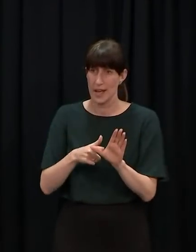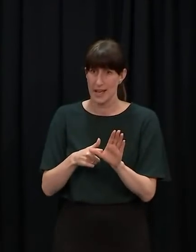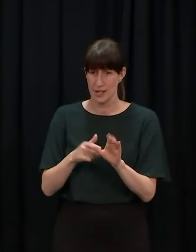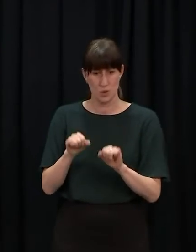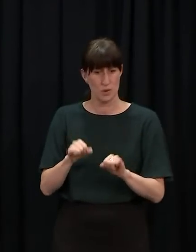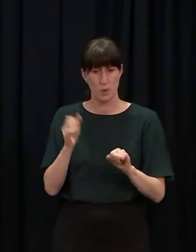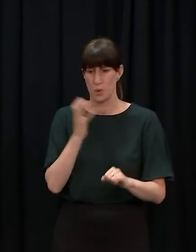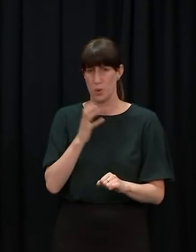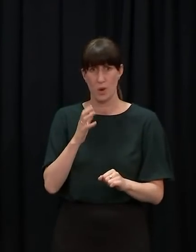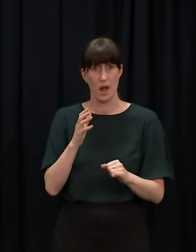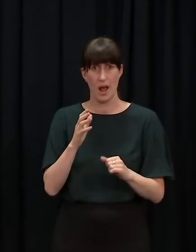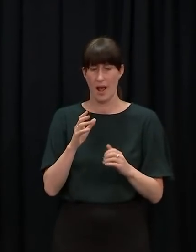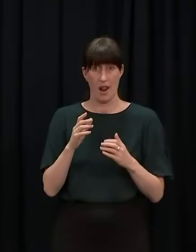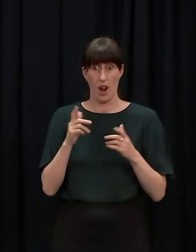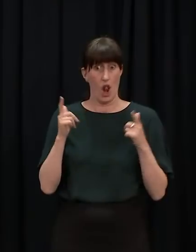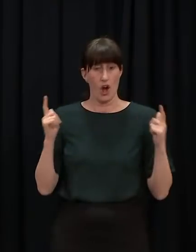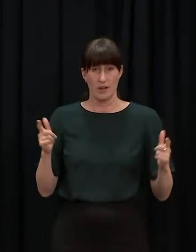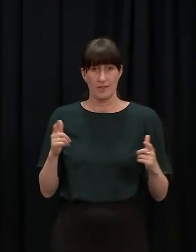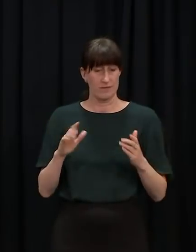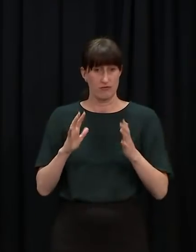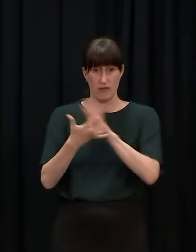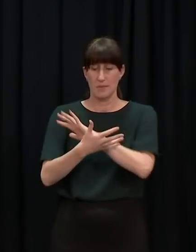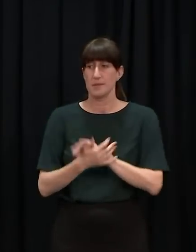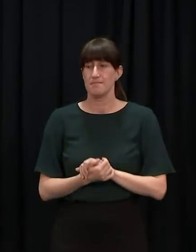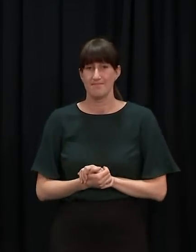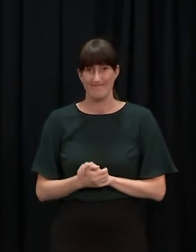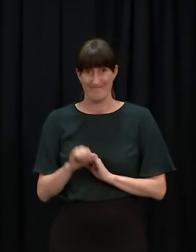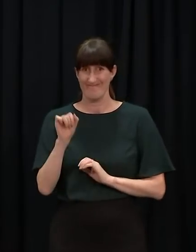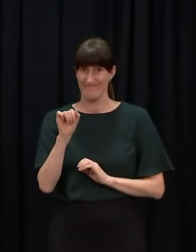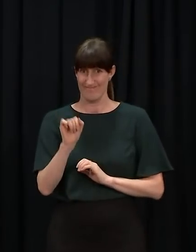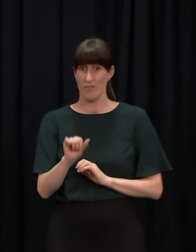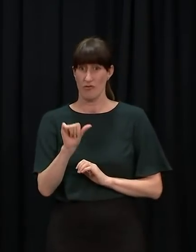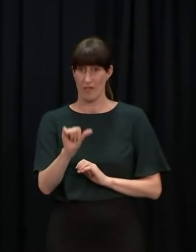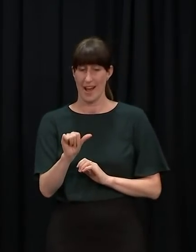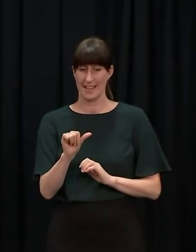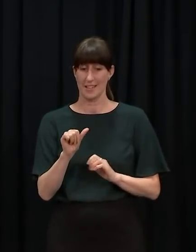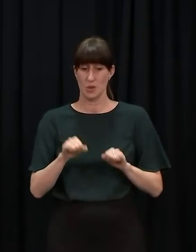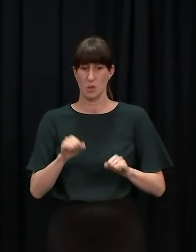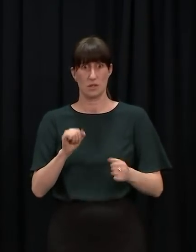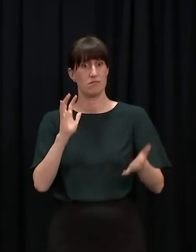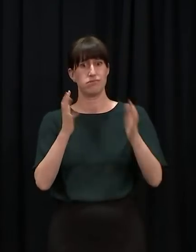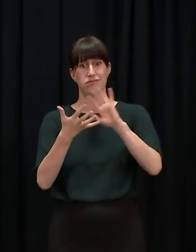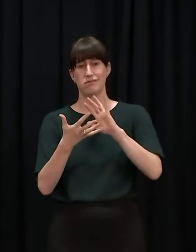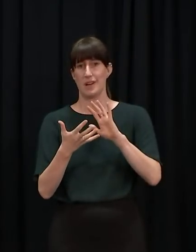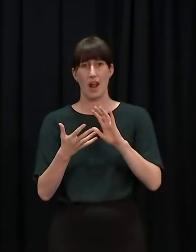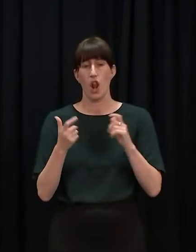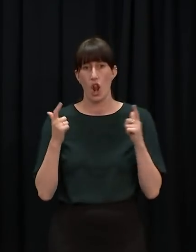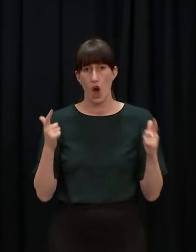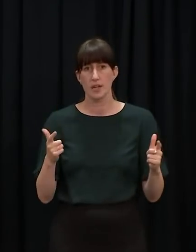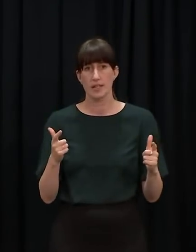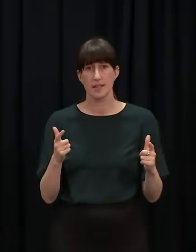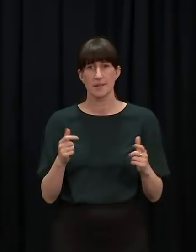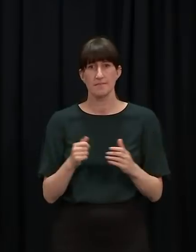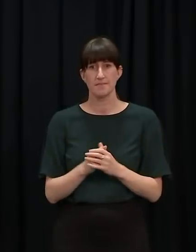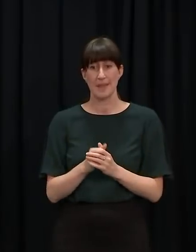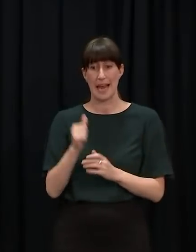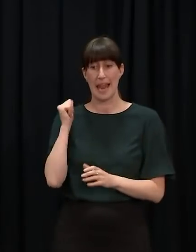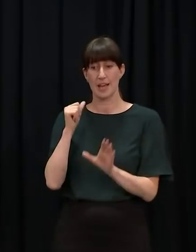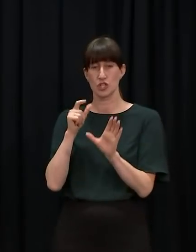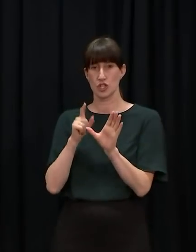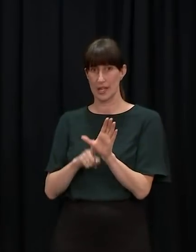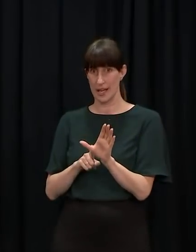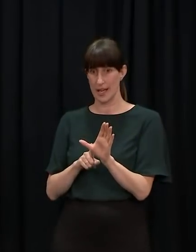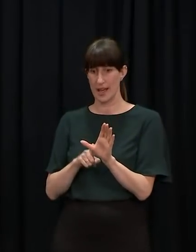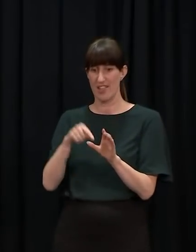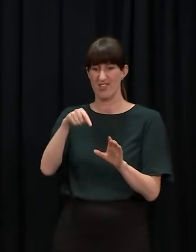lot, the level of disruption this year is broadly similar at the moment to what we saw last year, if you combine the lockdown periods